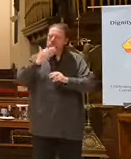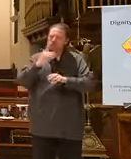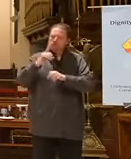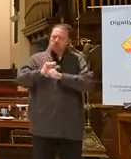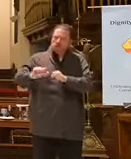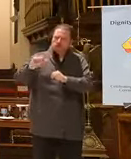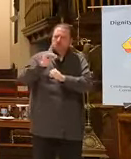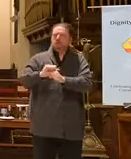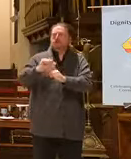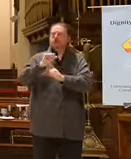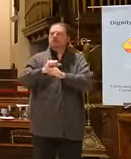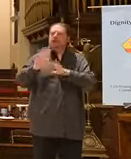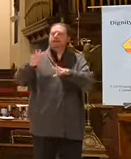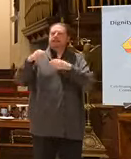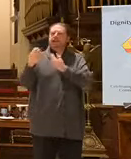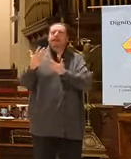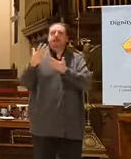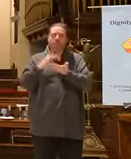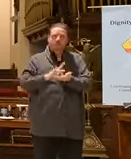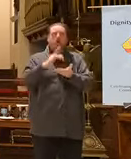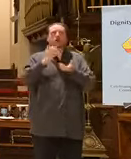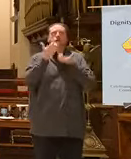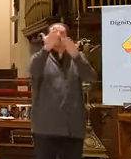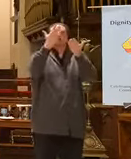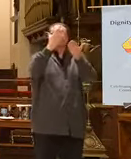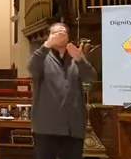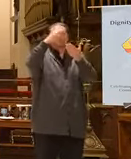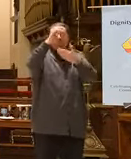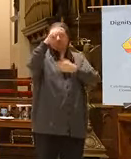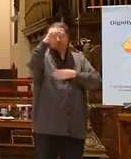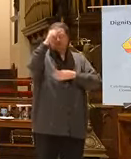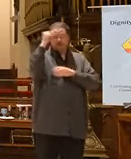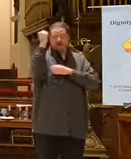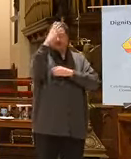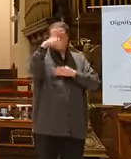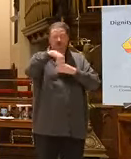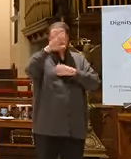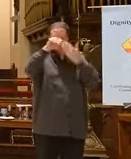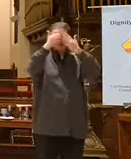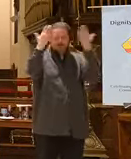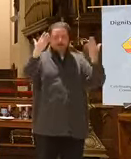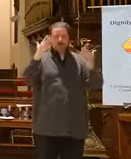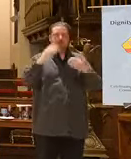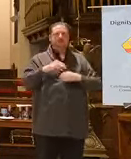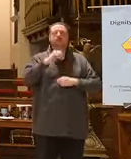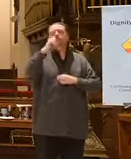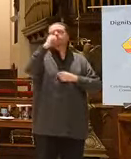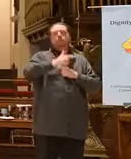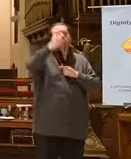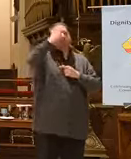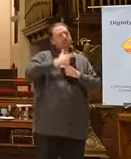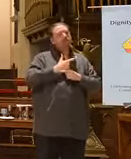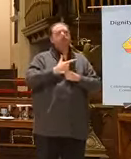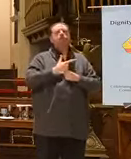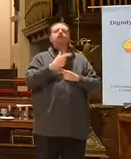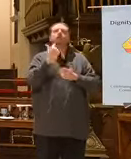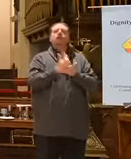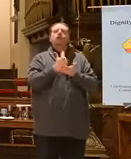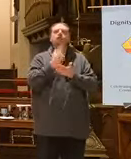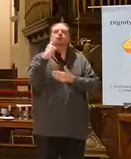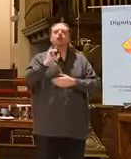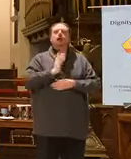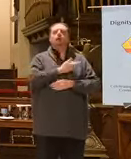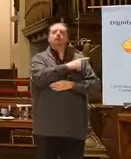and give glory to your Father in heaven." my sisters and brothers, the gospel of our Lord